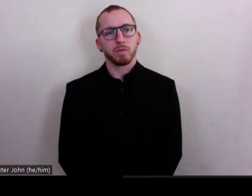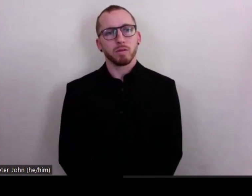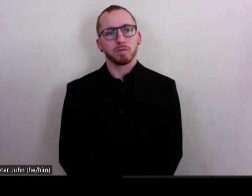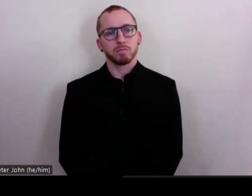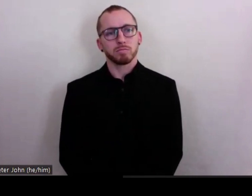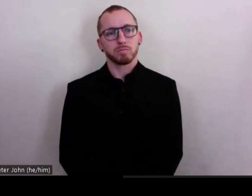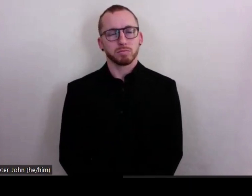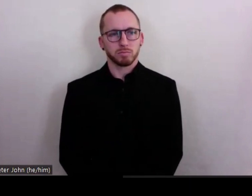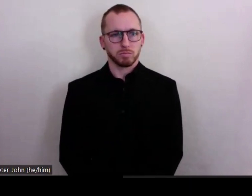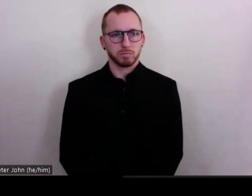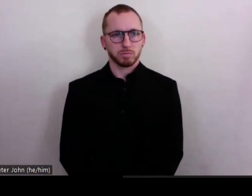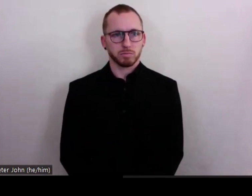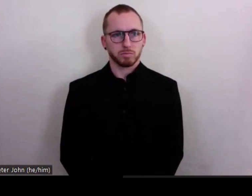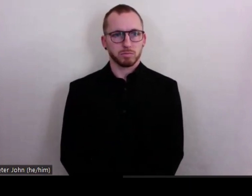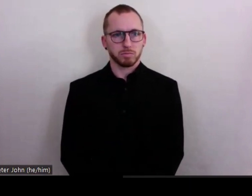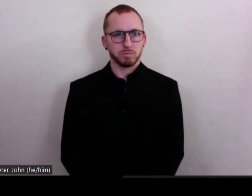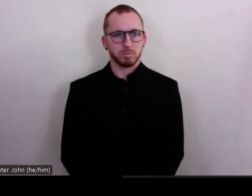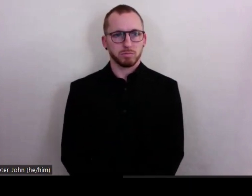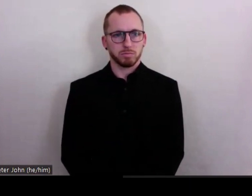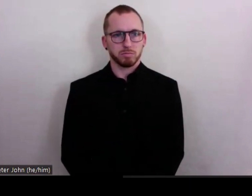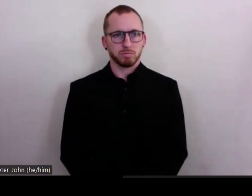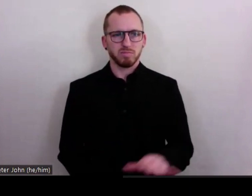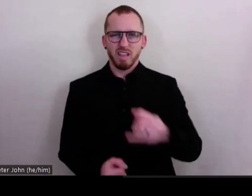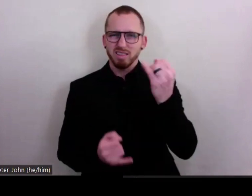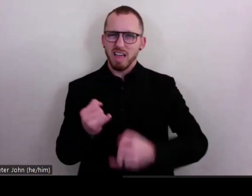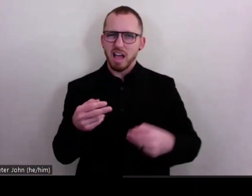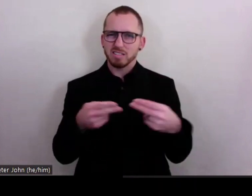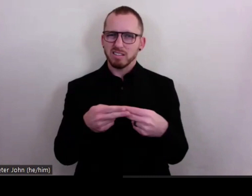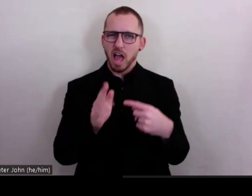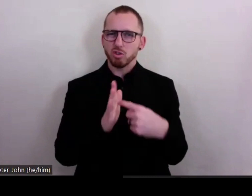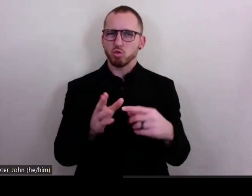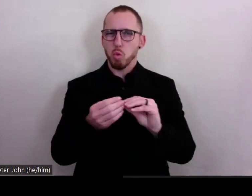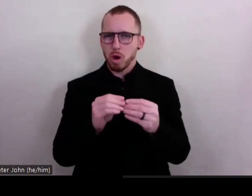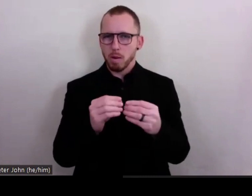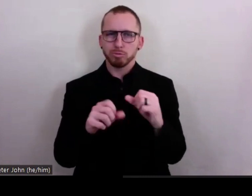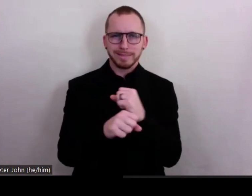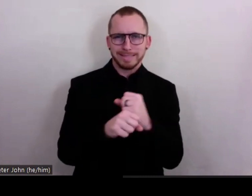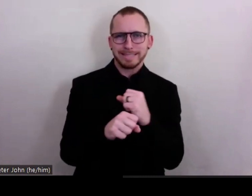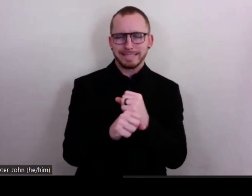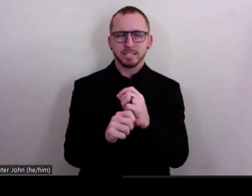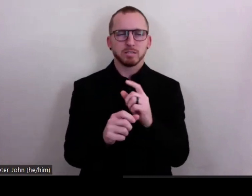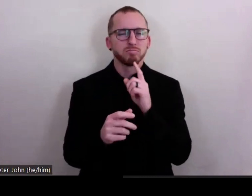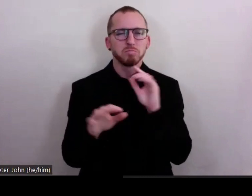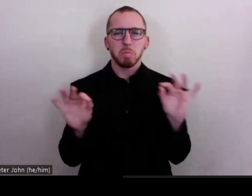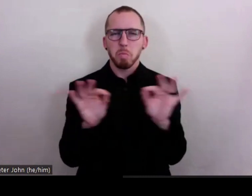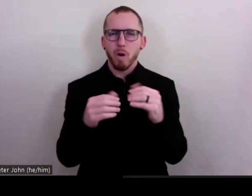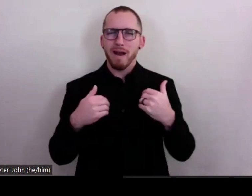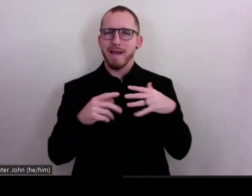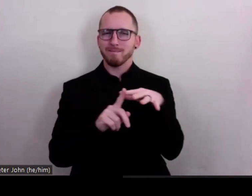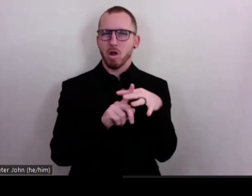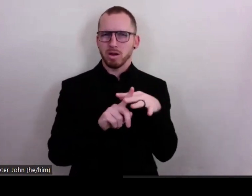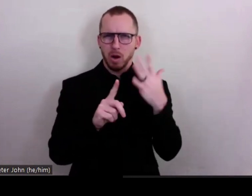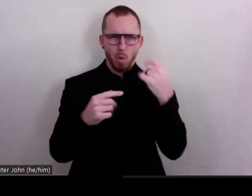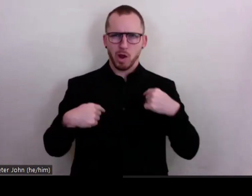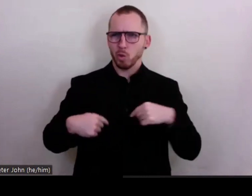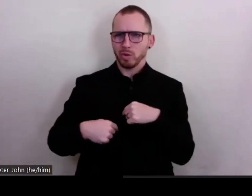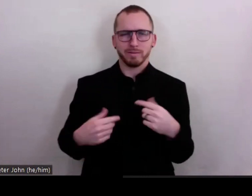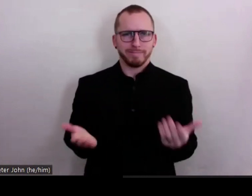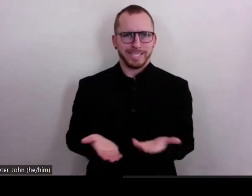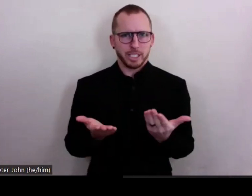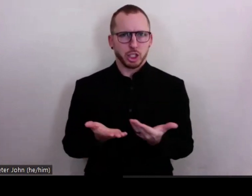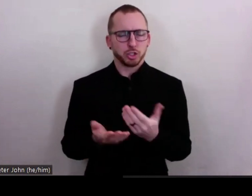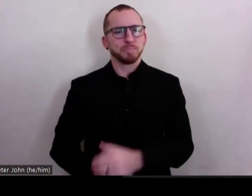And this is the last of the statistics, just so we can get a grounding of why we're here and why we're talking about this and why it's important. On